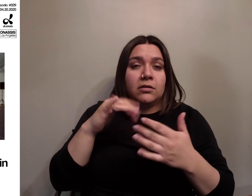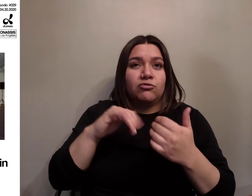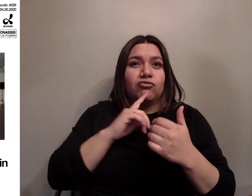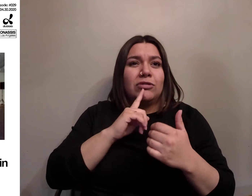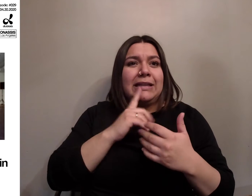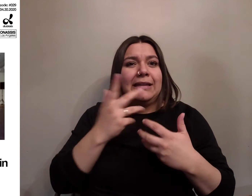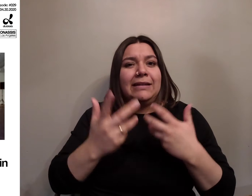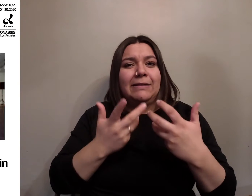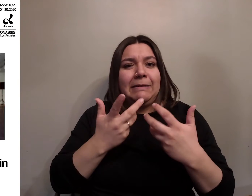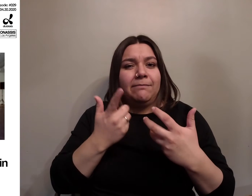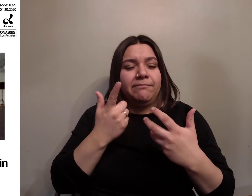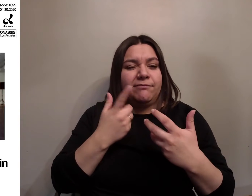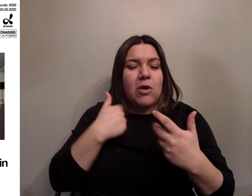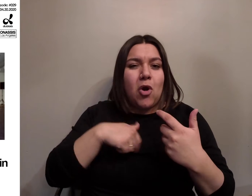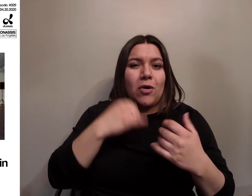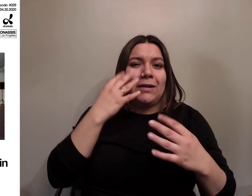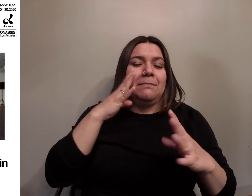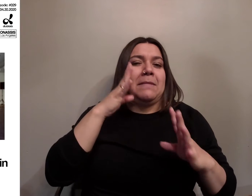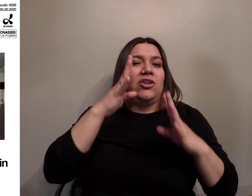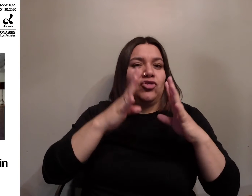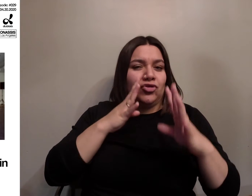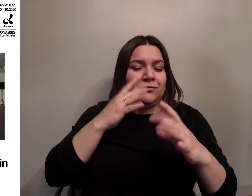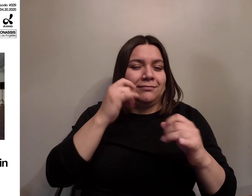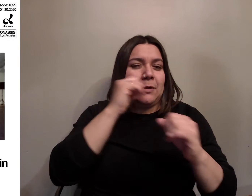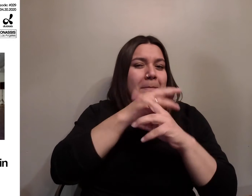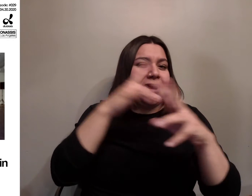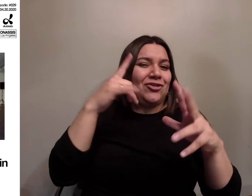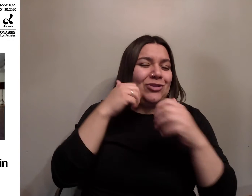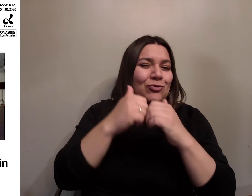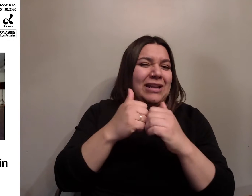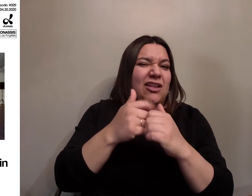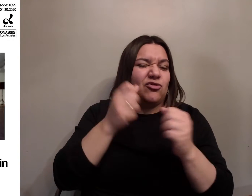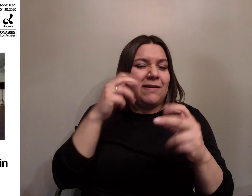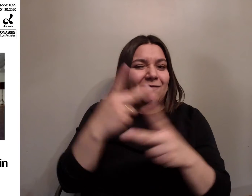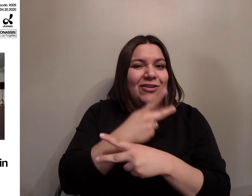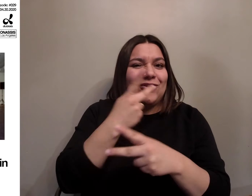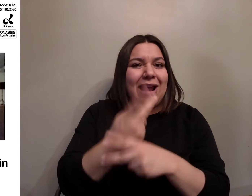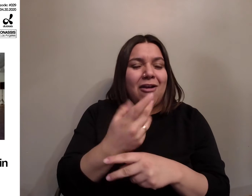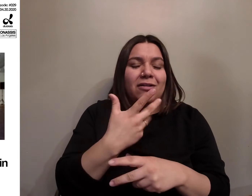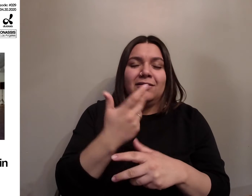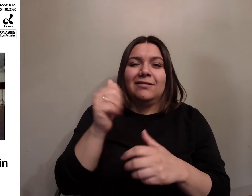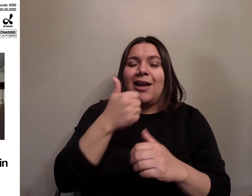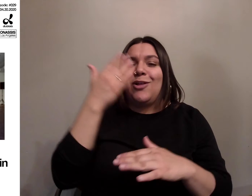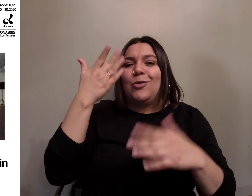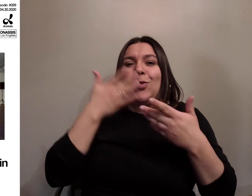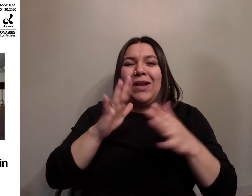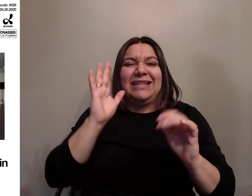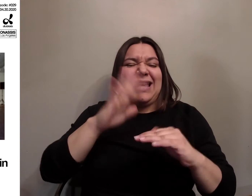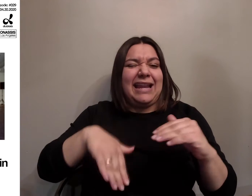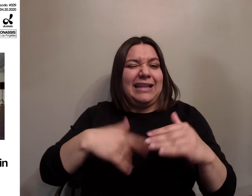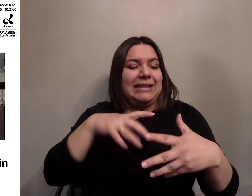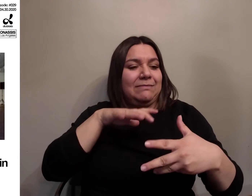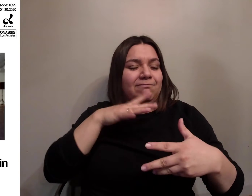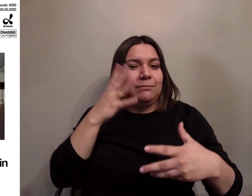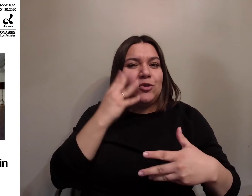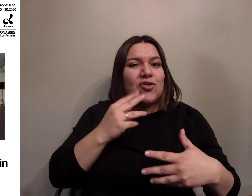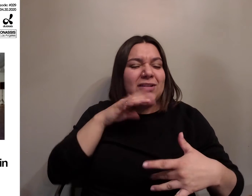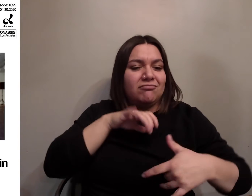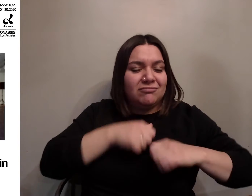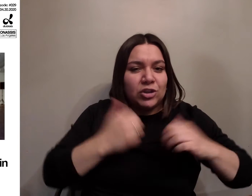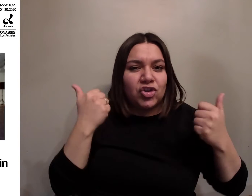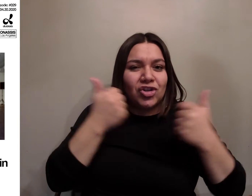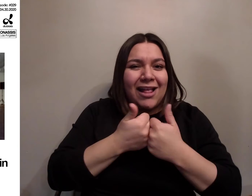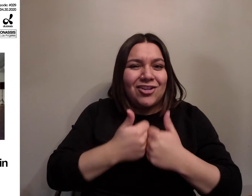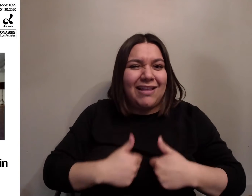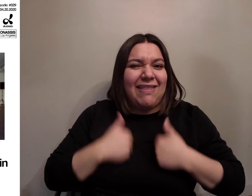Whether it's our own death or it's the death of our loved ones. And also we often discuss in the group